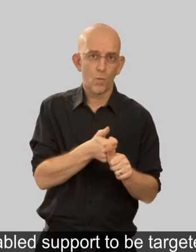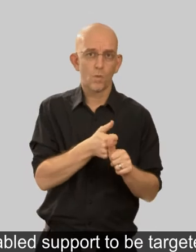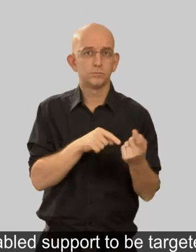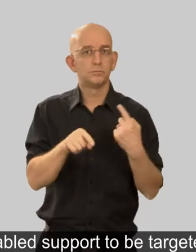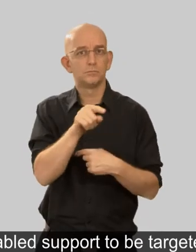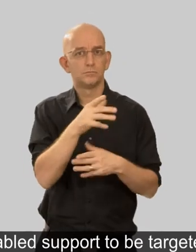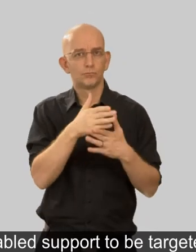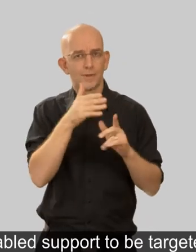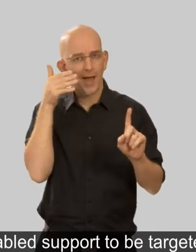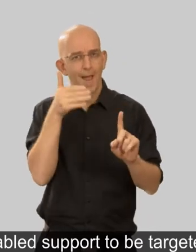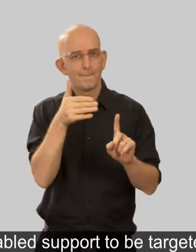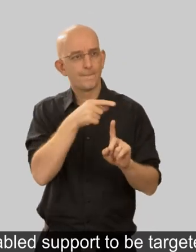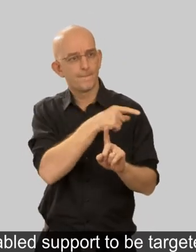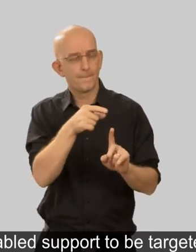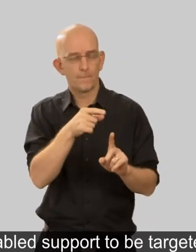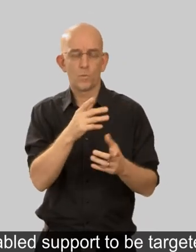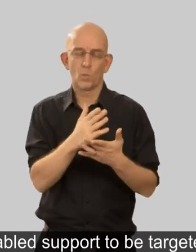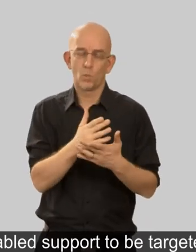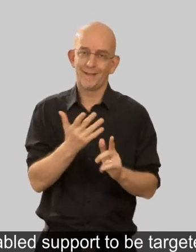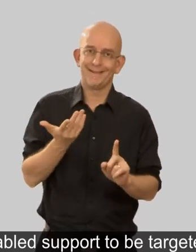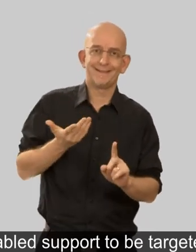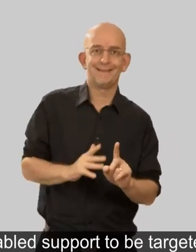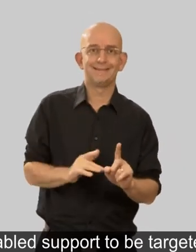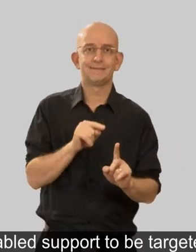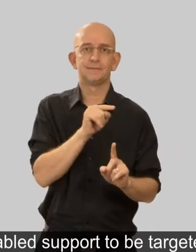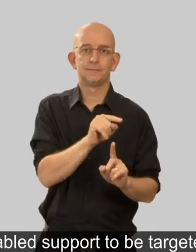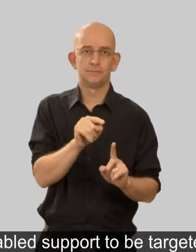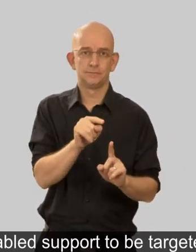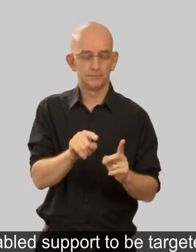enabled support to be targeted at those with the greatest need,